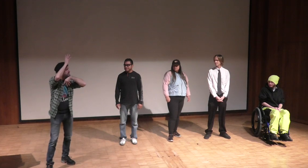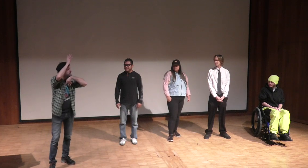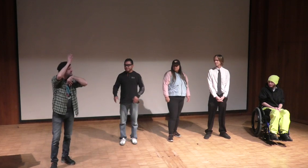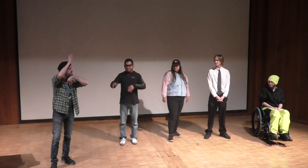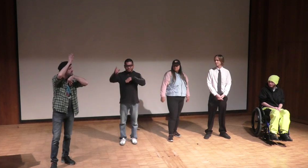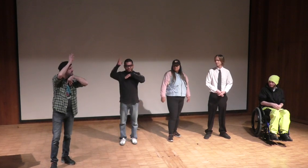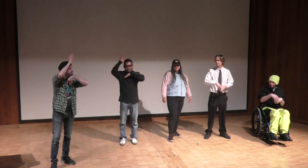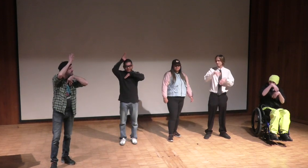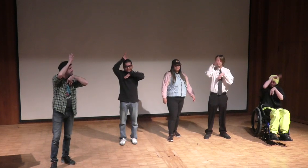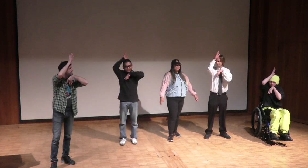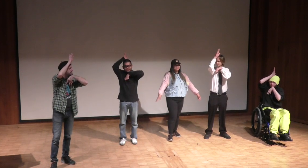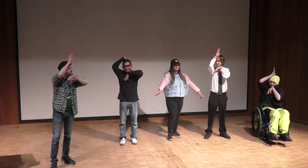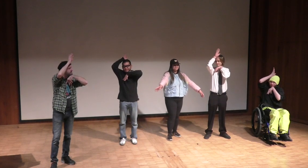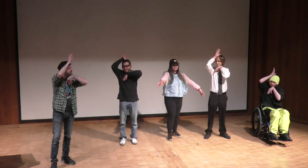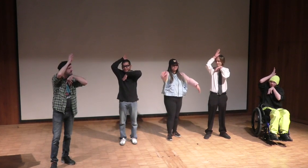Now we'll start like this.